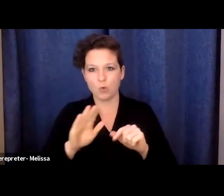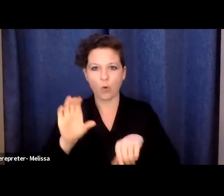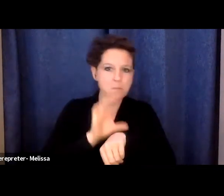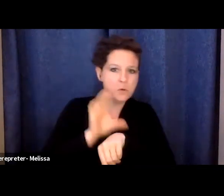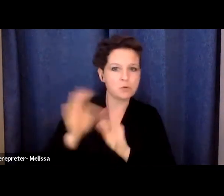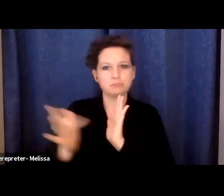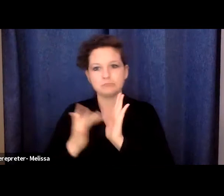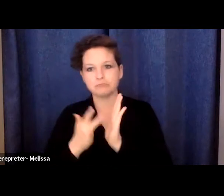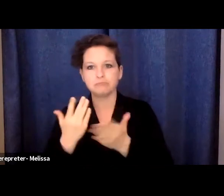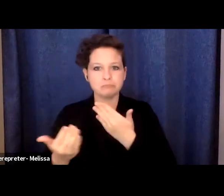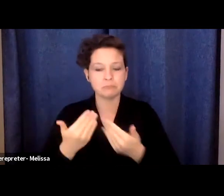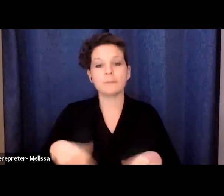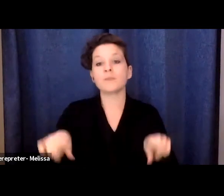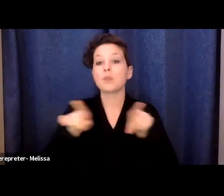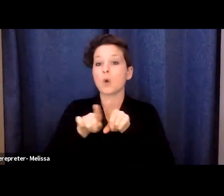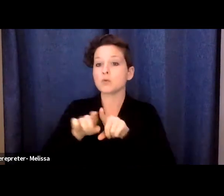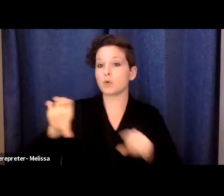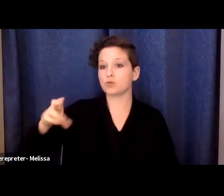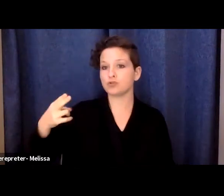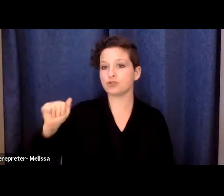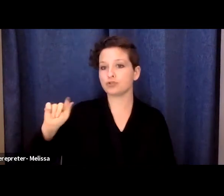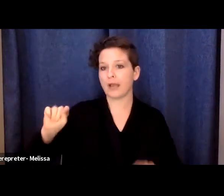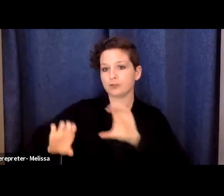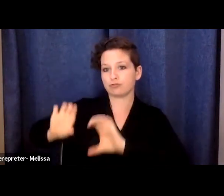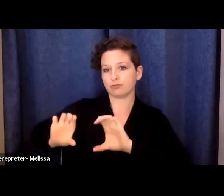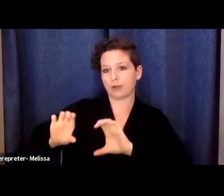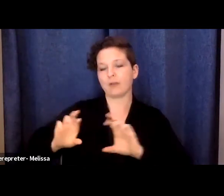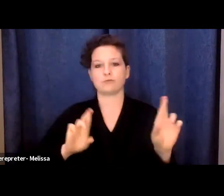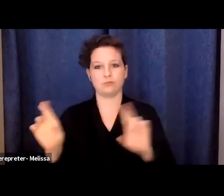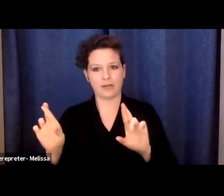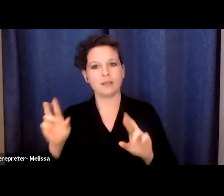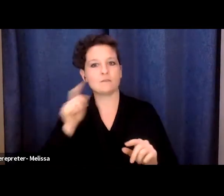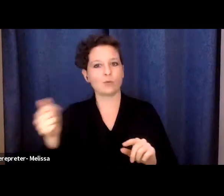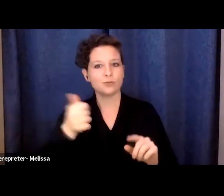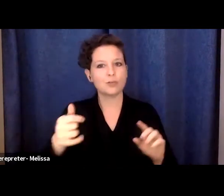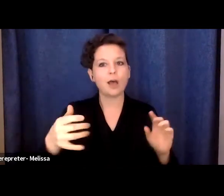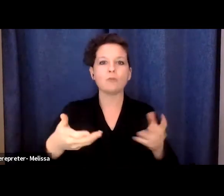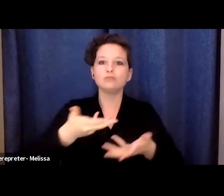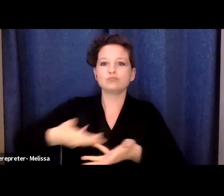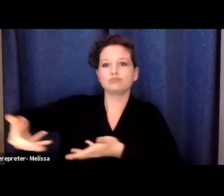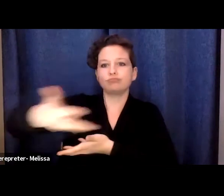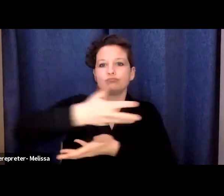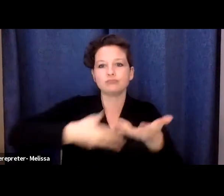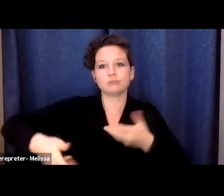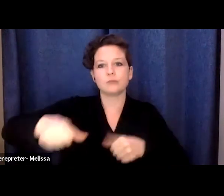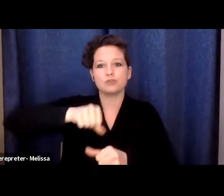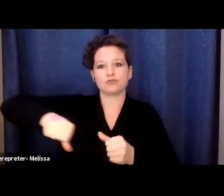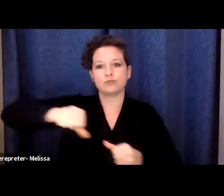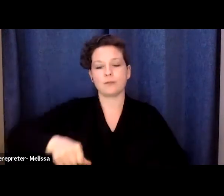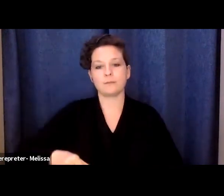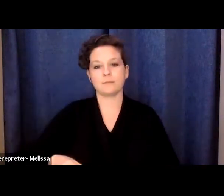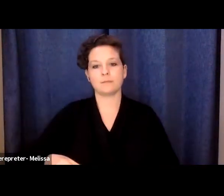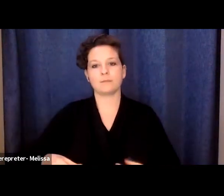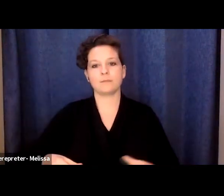The chat feature is also open for you to connect with other attendees. So please, if you want to make sure that it is set to